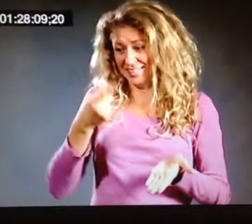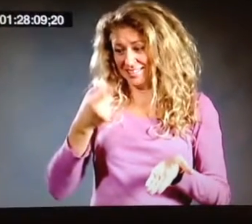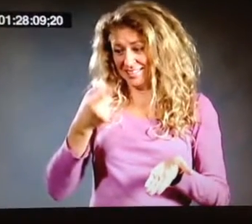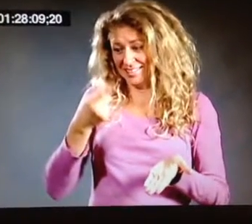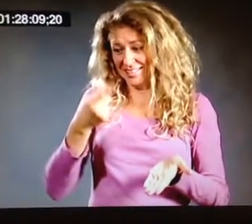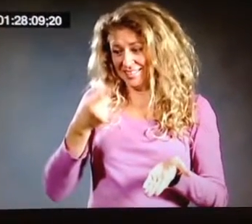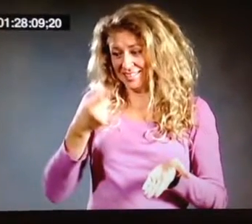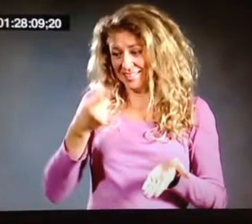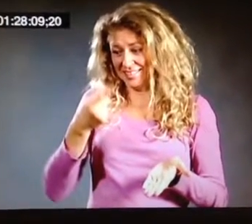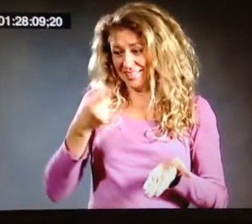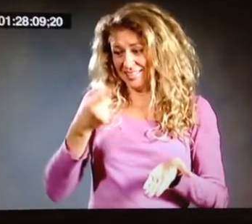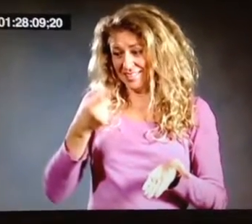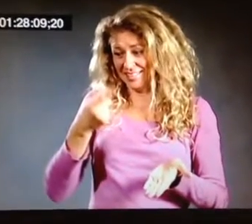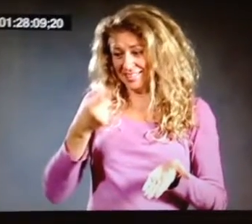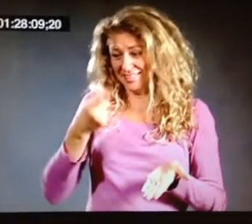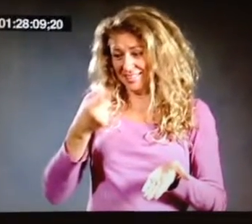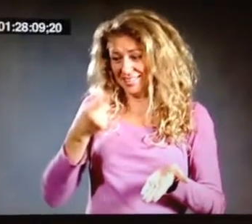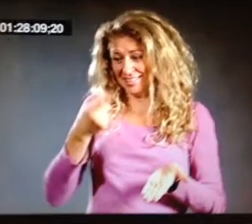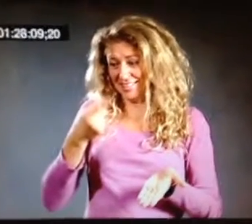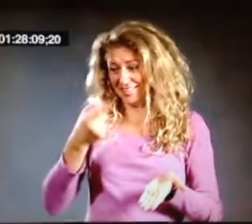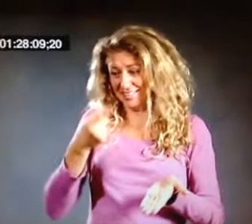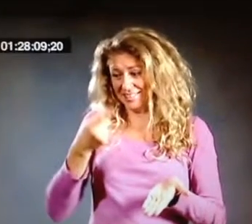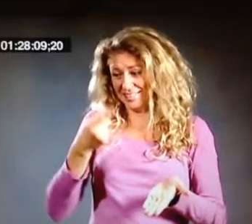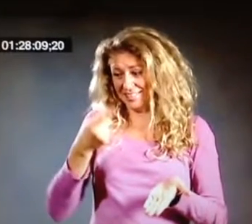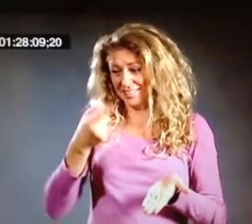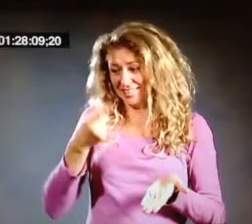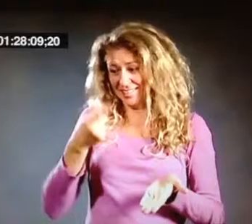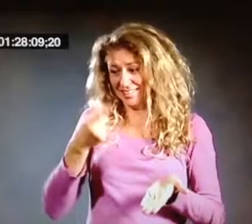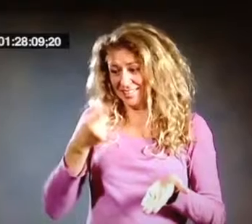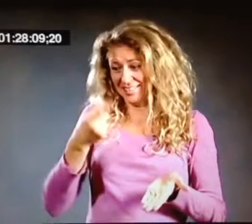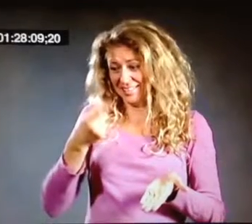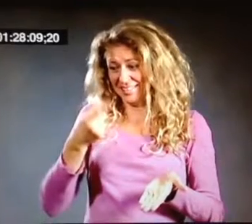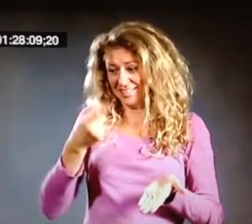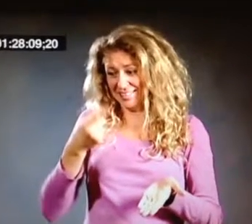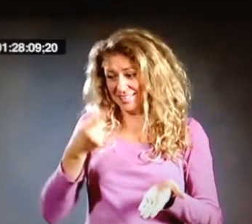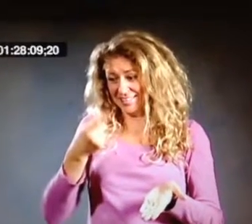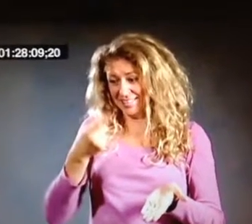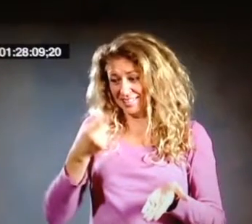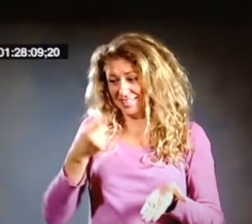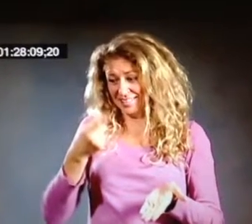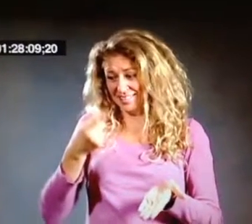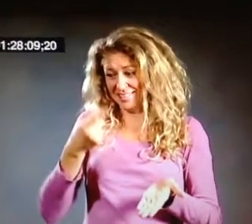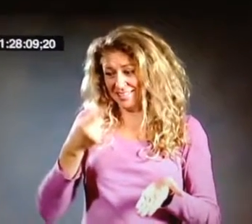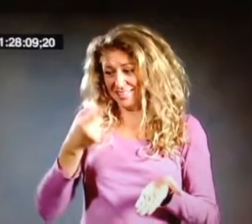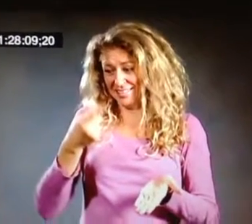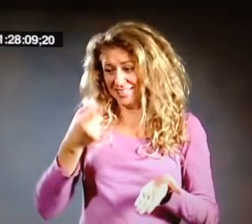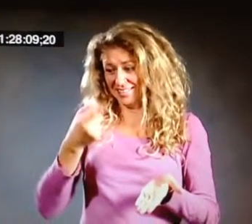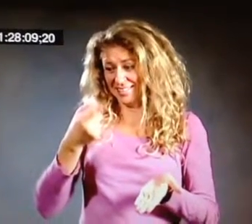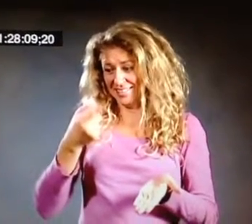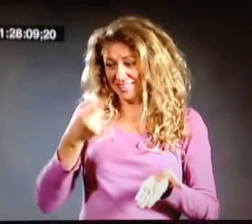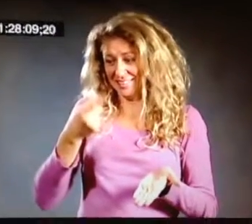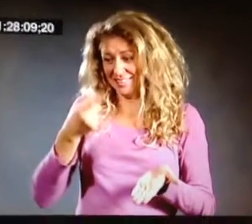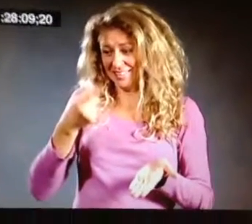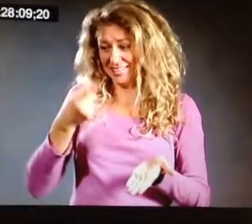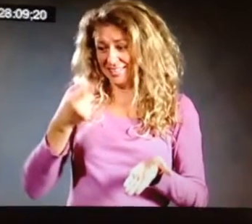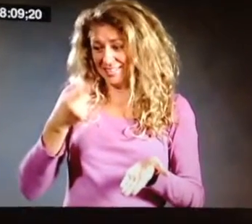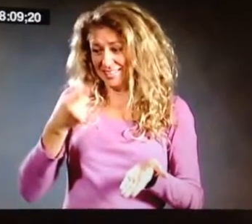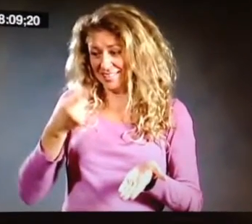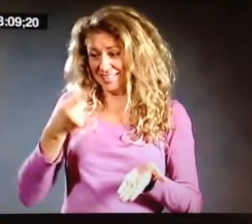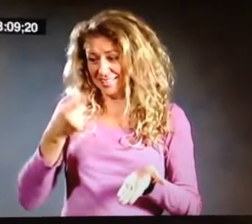squash was gross and it had little bumps on it and it just wasn't how a